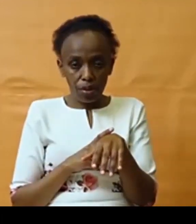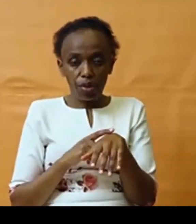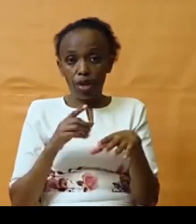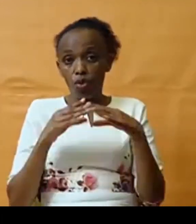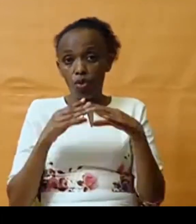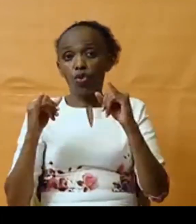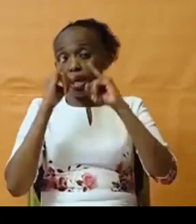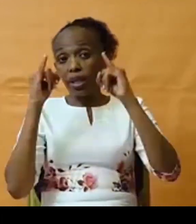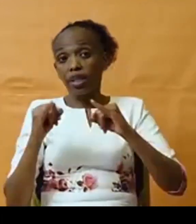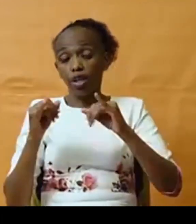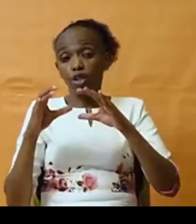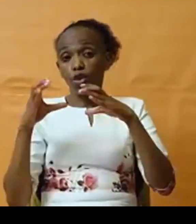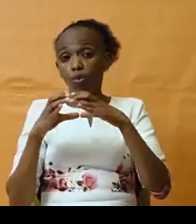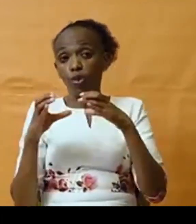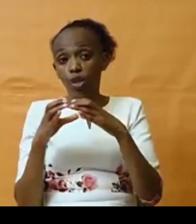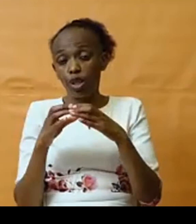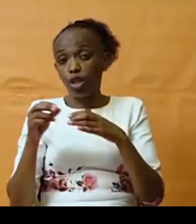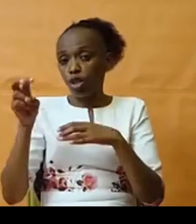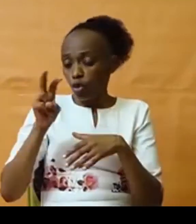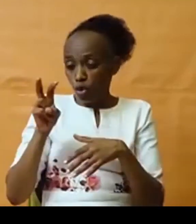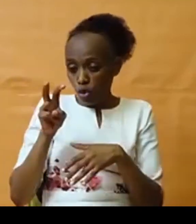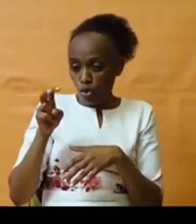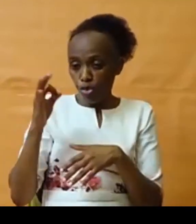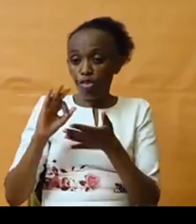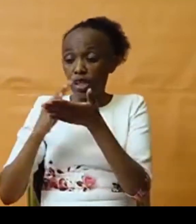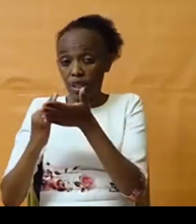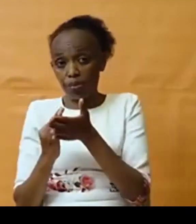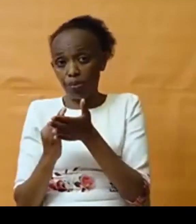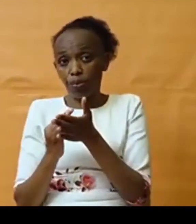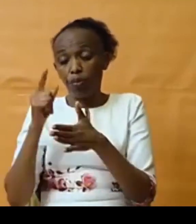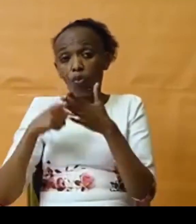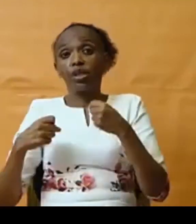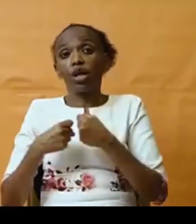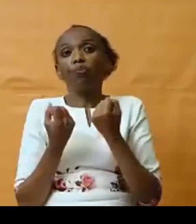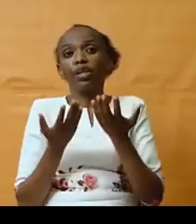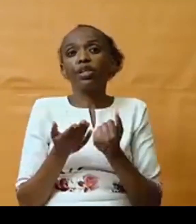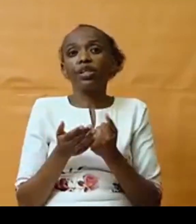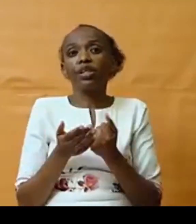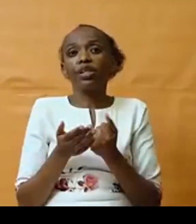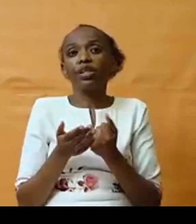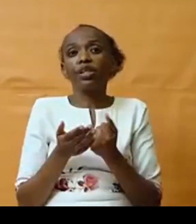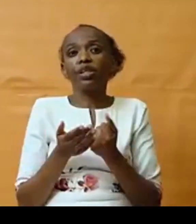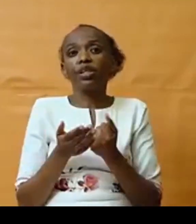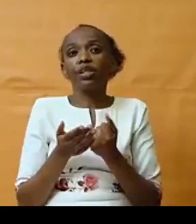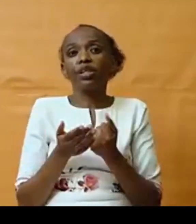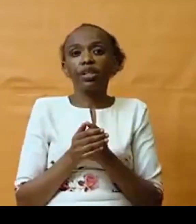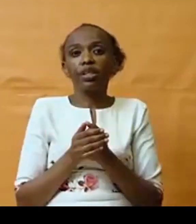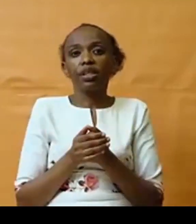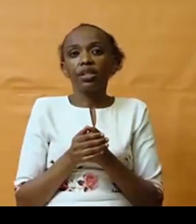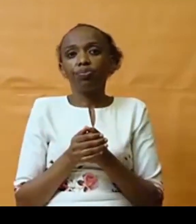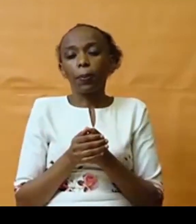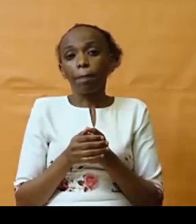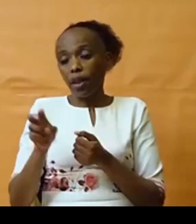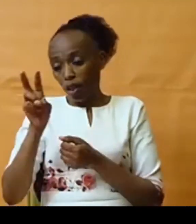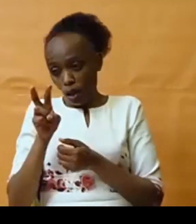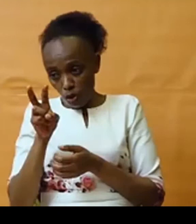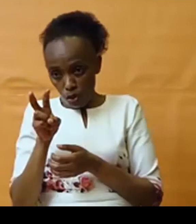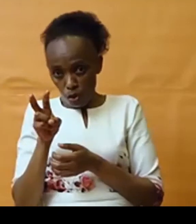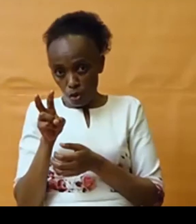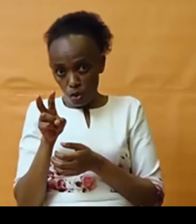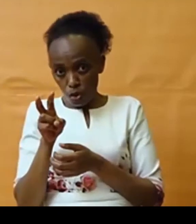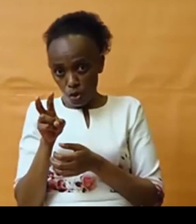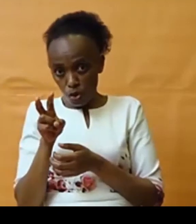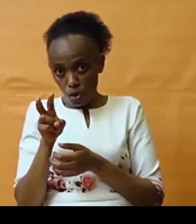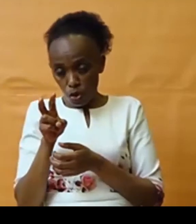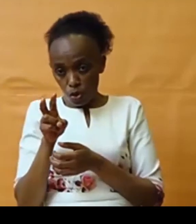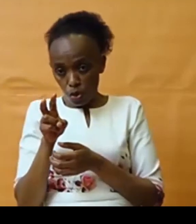international community to look for funding, what happens is they look to the